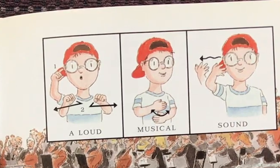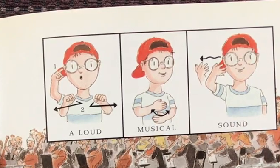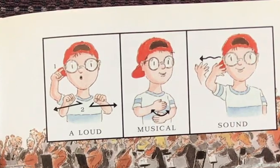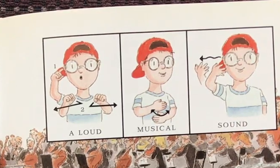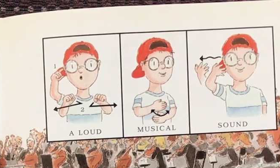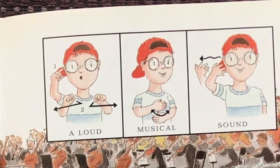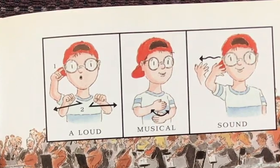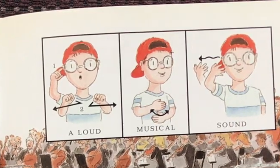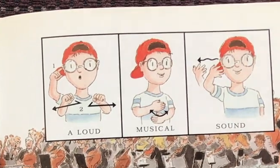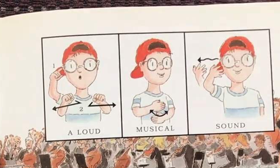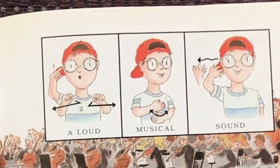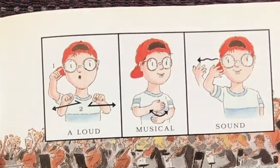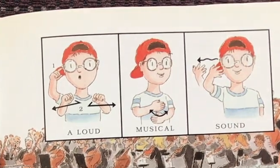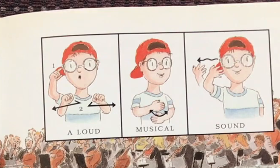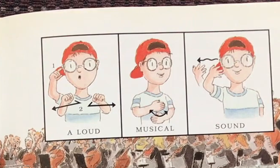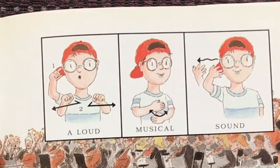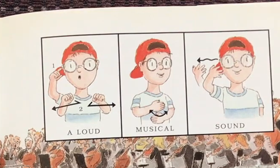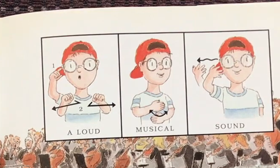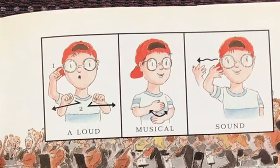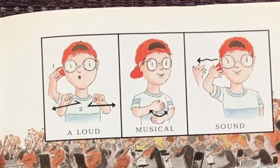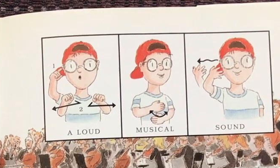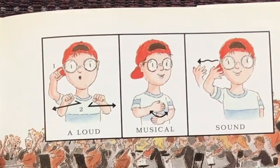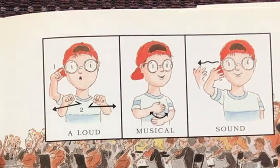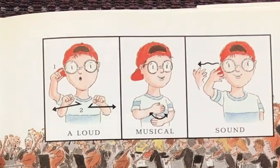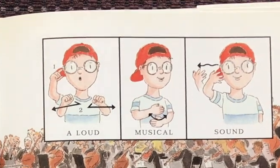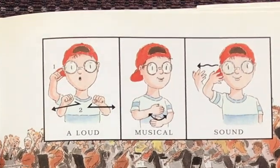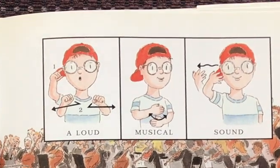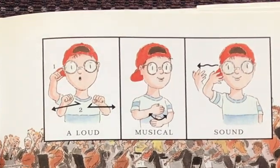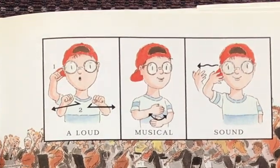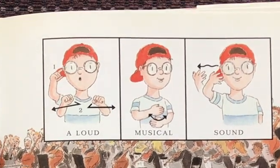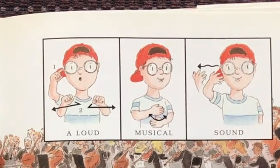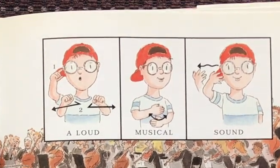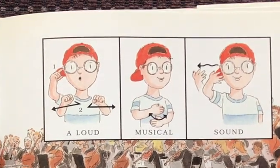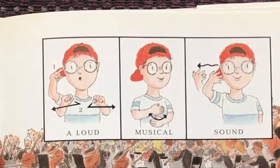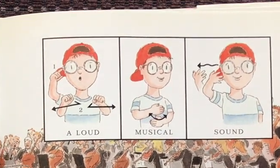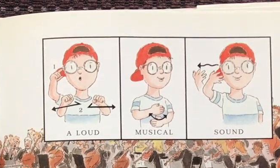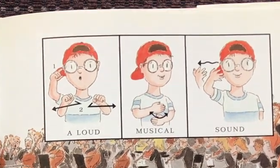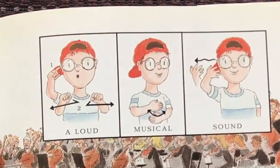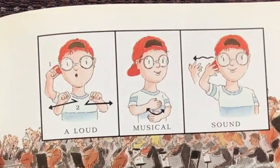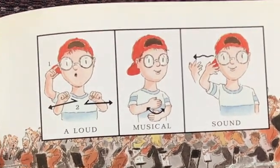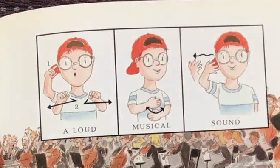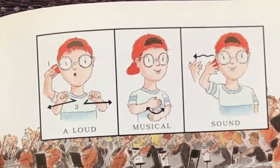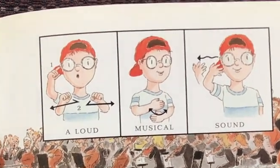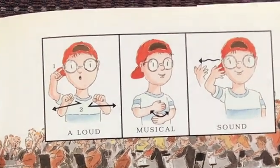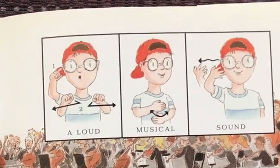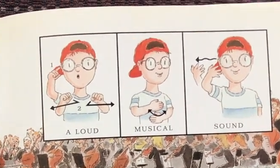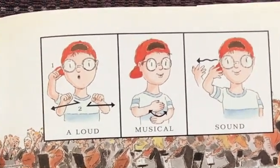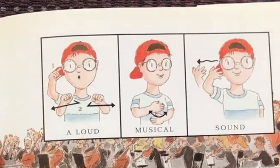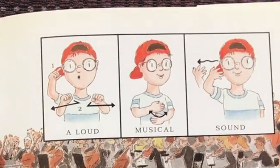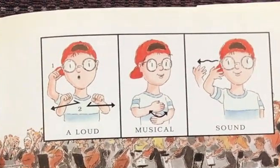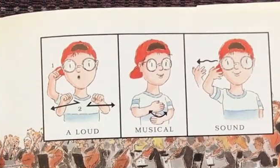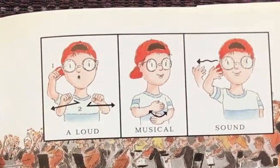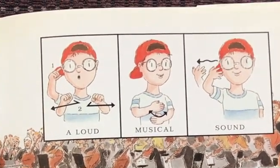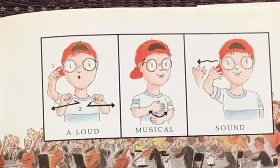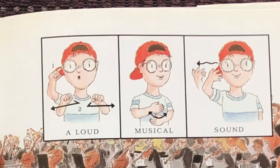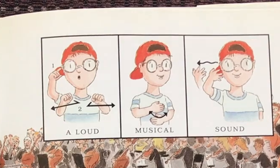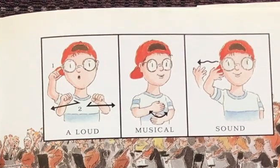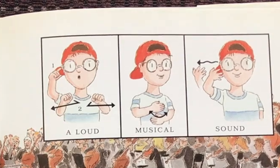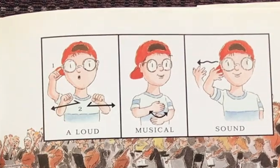A musician who plays an instrument, such as a drum, cymbals, and even a piano, is a percussionist,